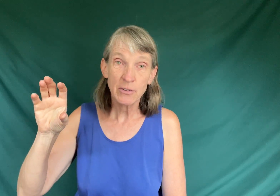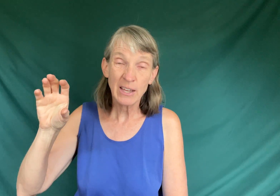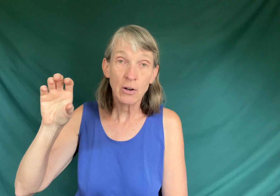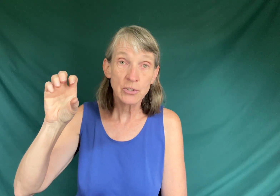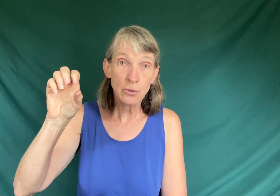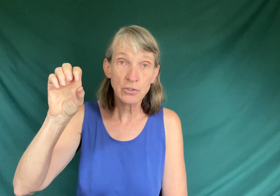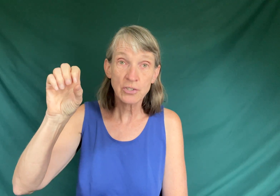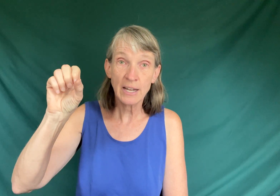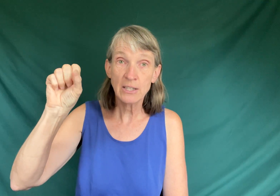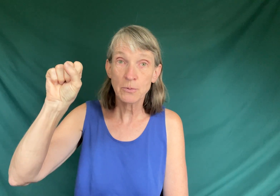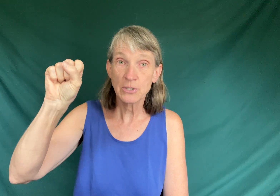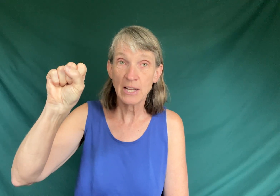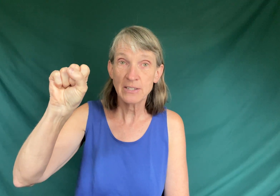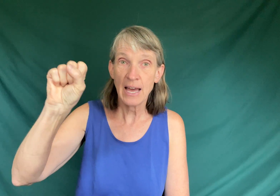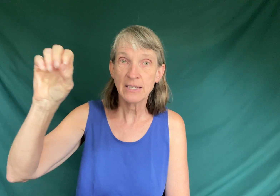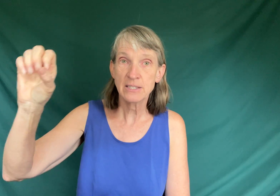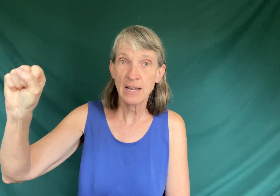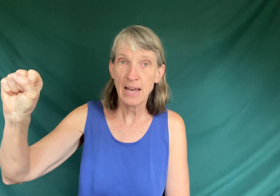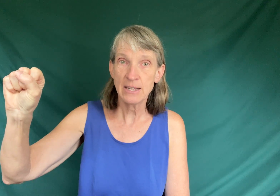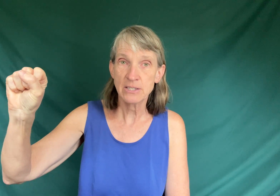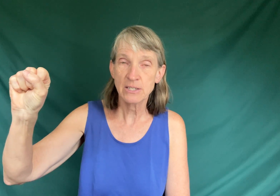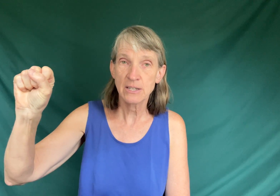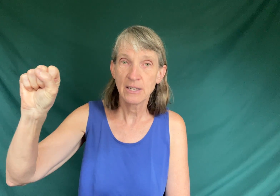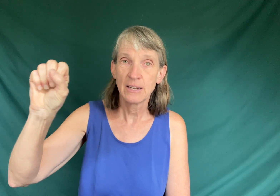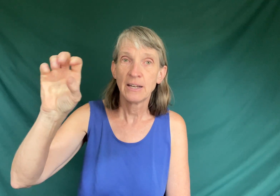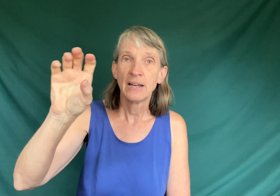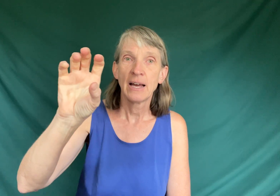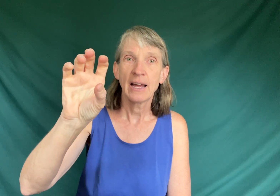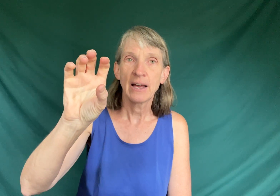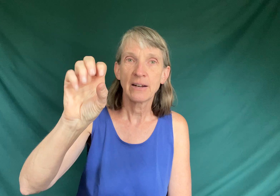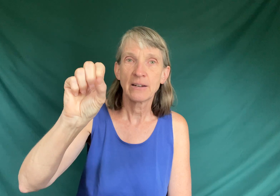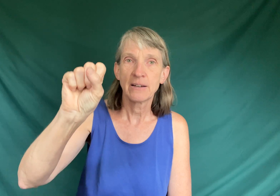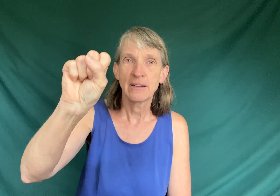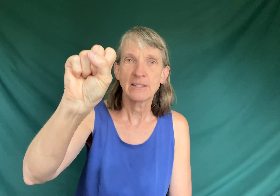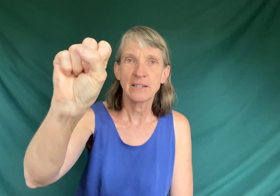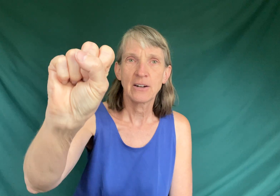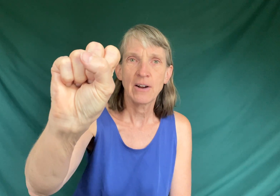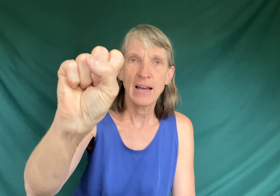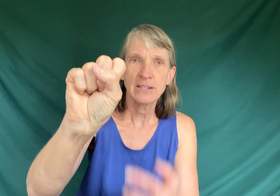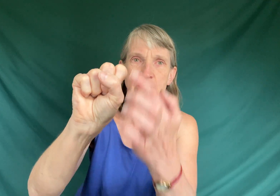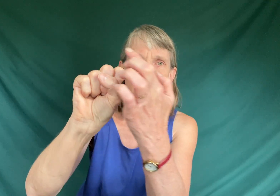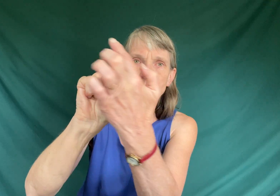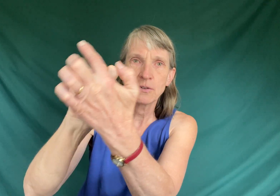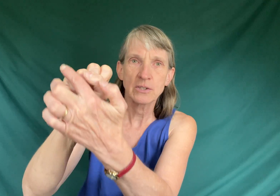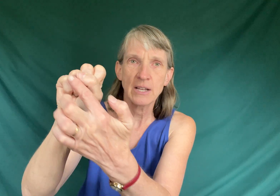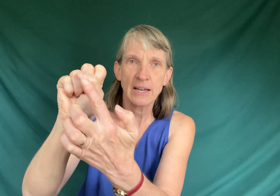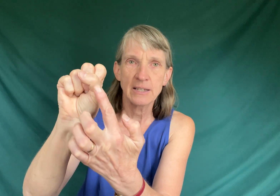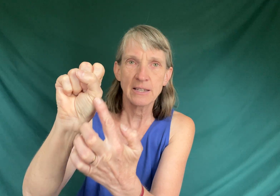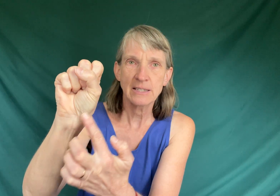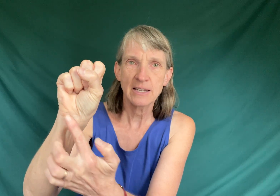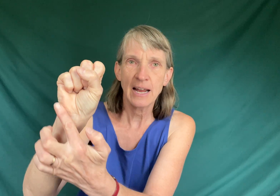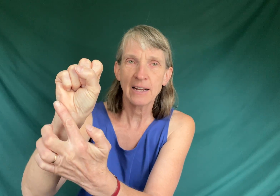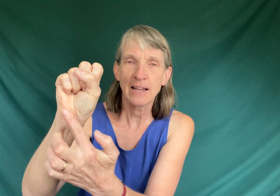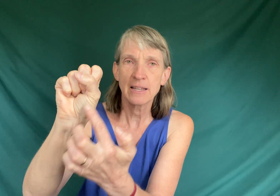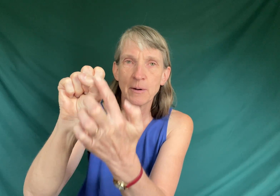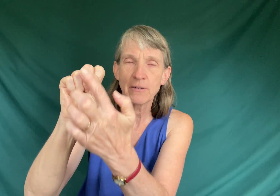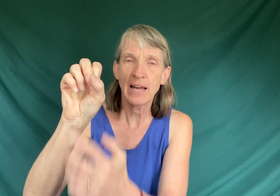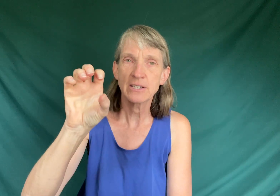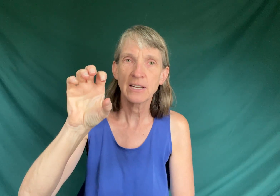called social studies, which has SS. And that's the letter S. It sort of looks like that's the diagonal line in the middle of an S. And you just